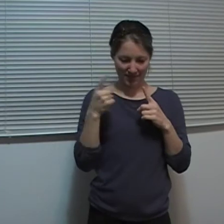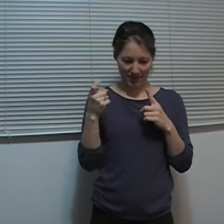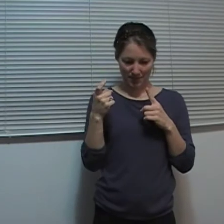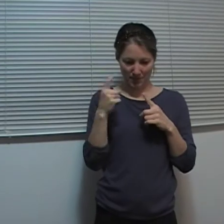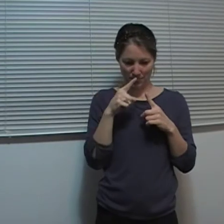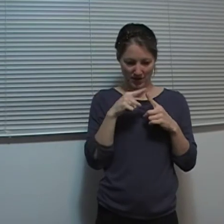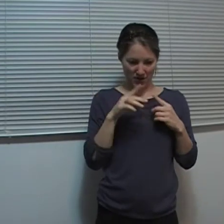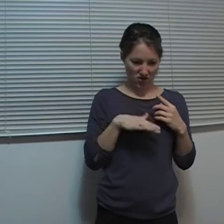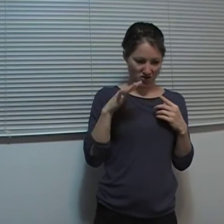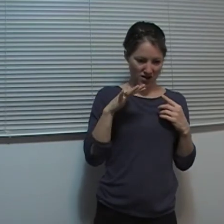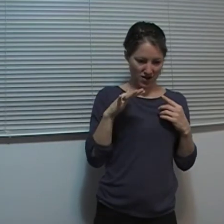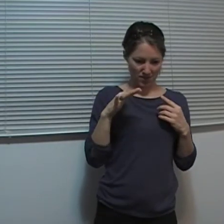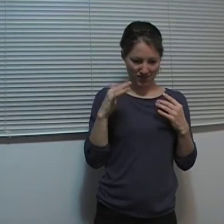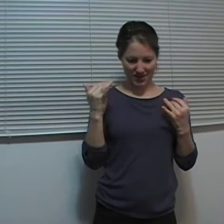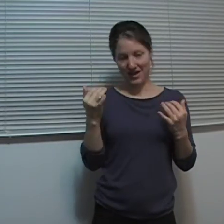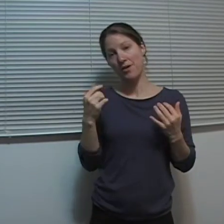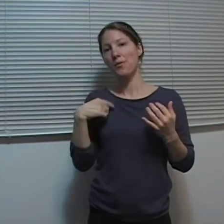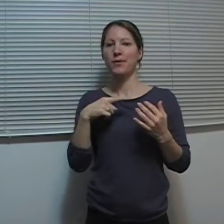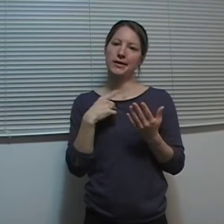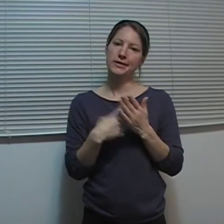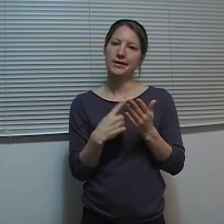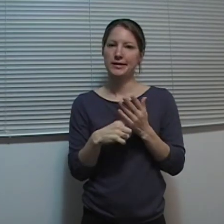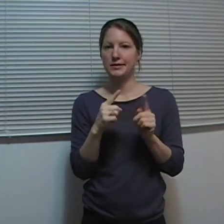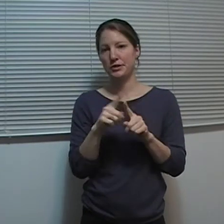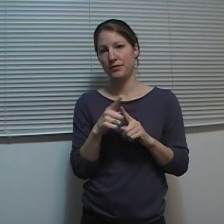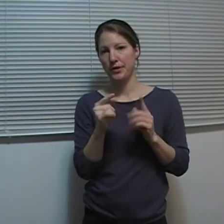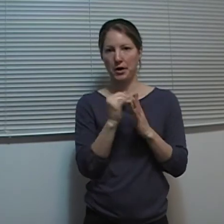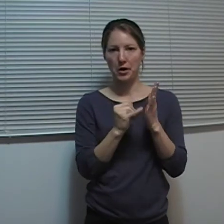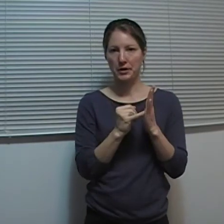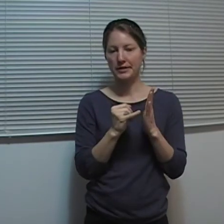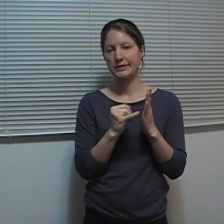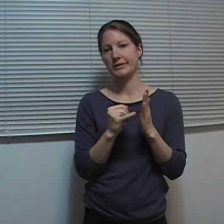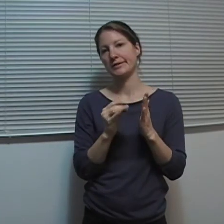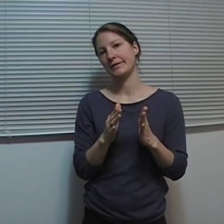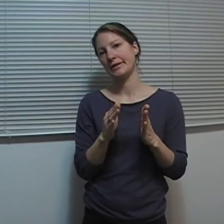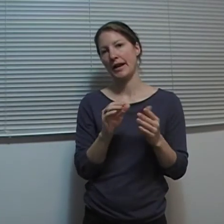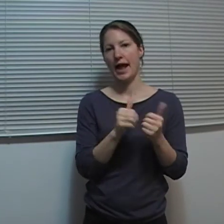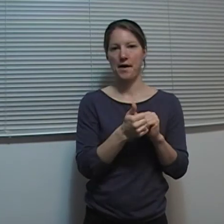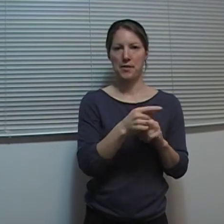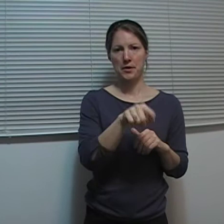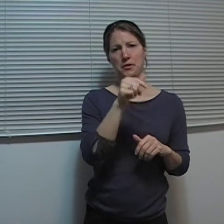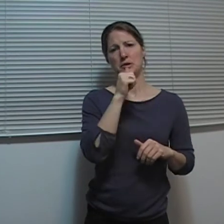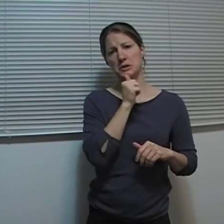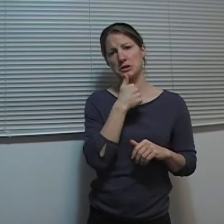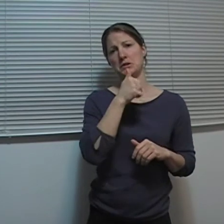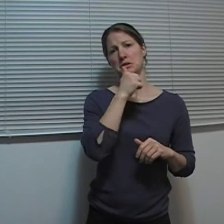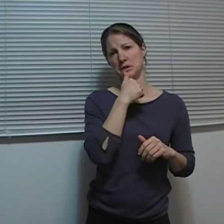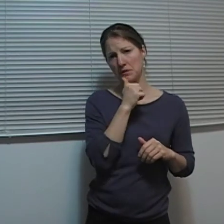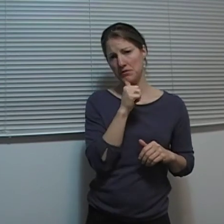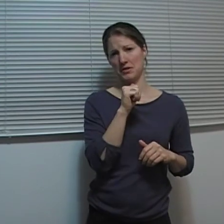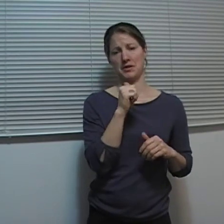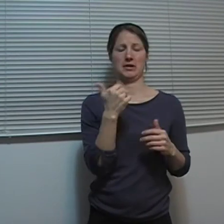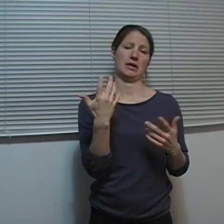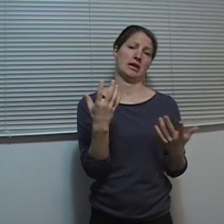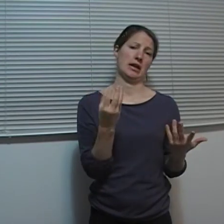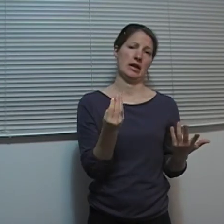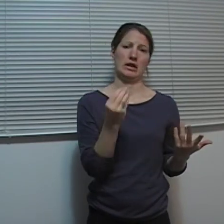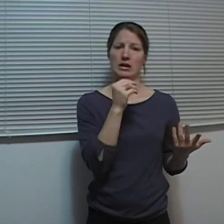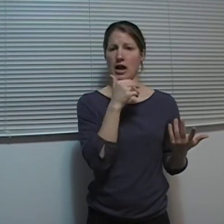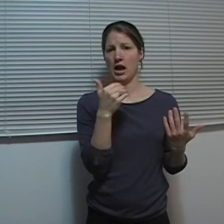why their artwork pours out. And I'm going to tell you, I think that's bunk. If you do a historical study of the great writers,